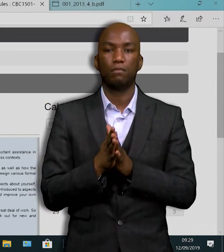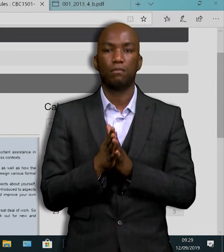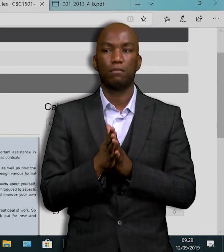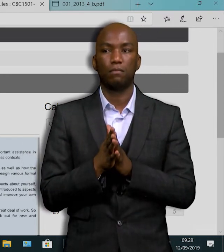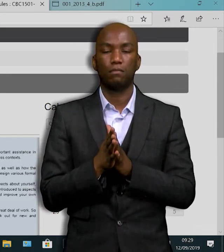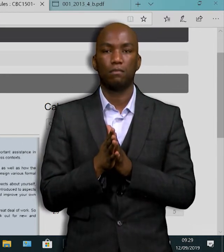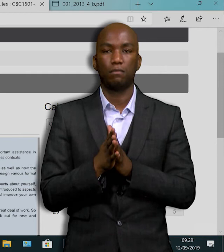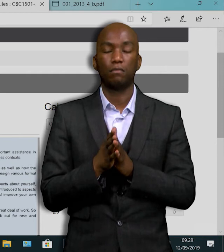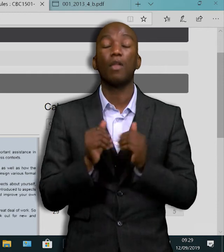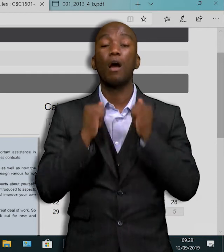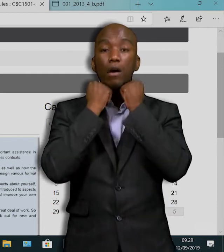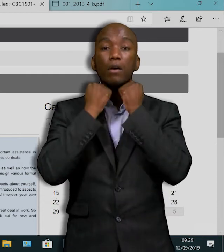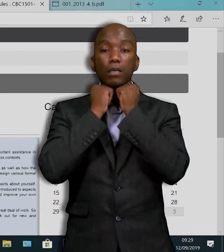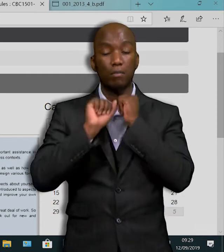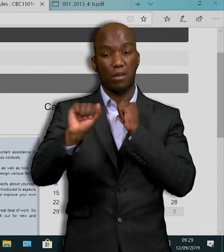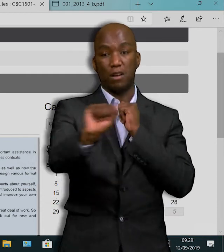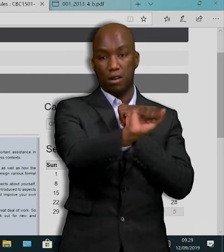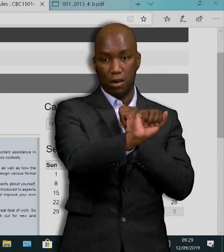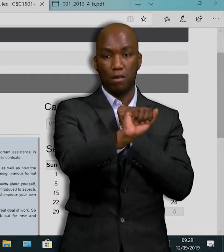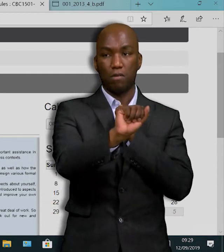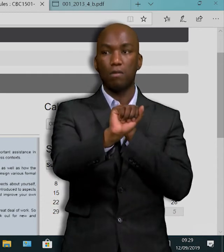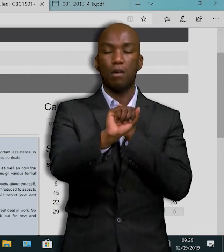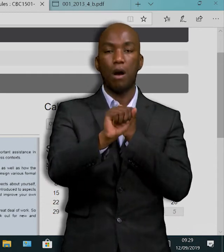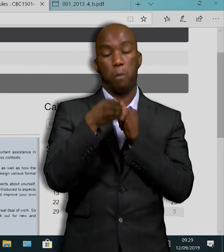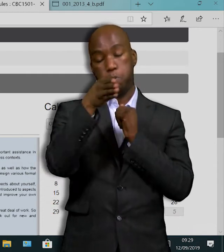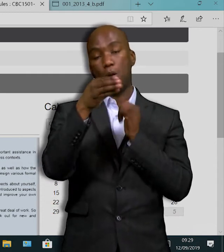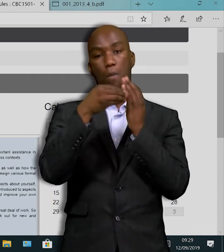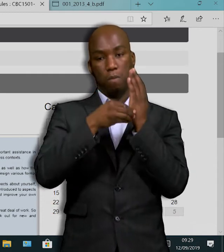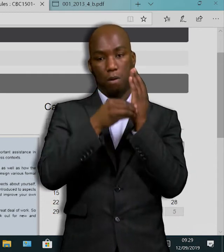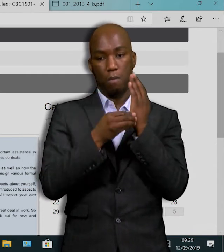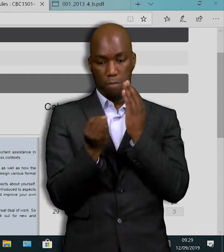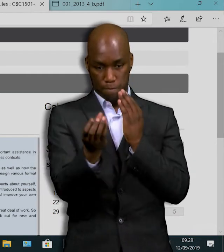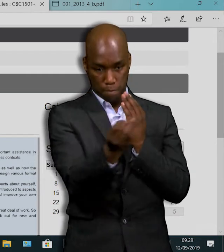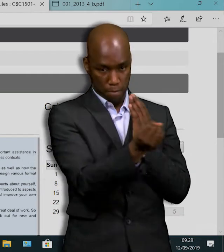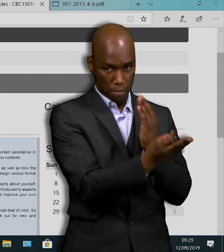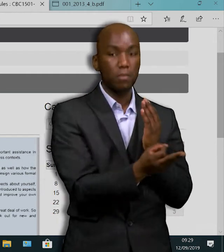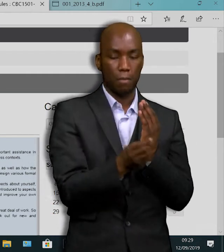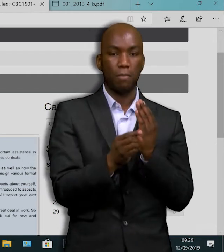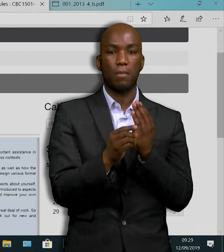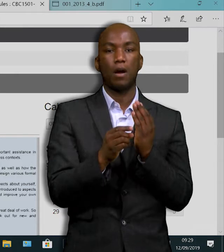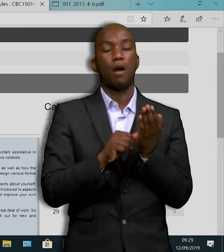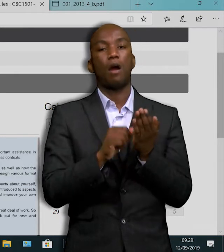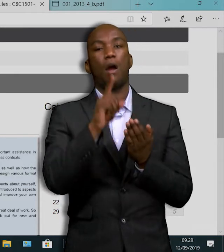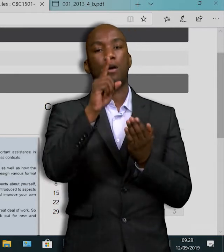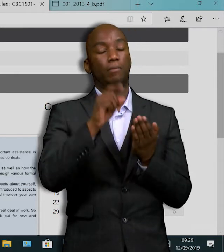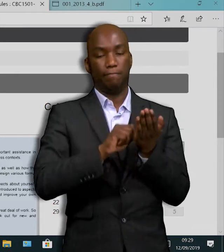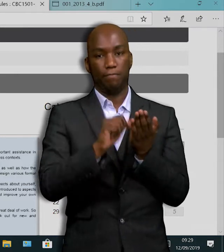Your assignment questions for each semester appear in tutorial letter 101.